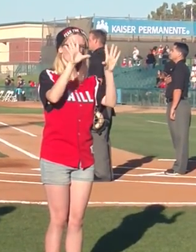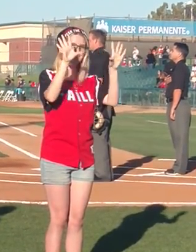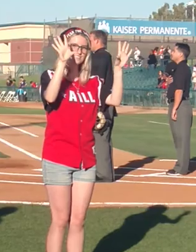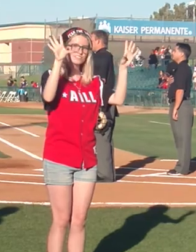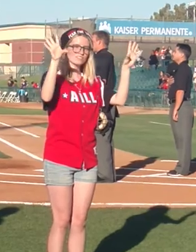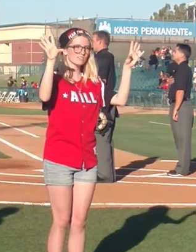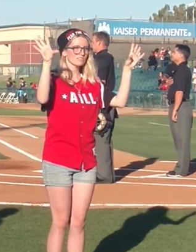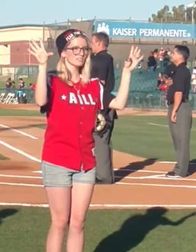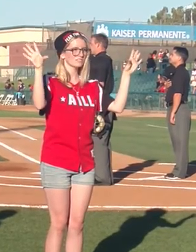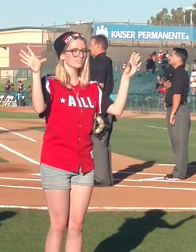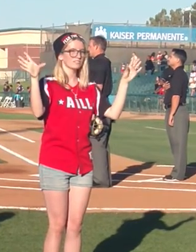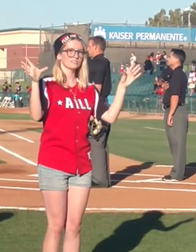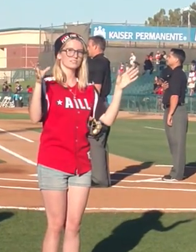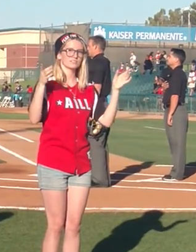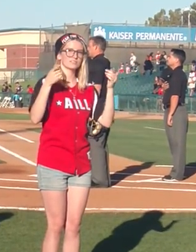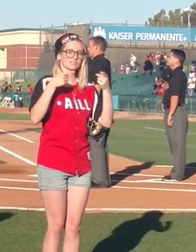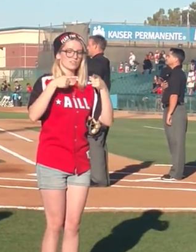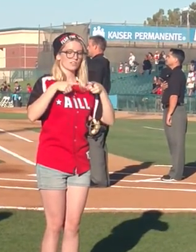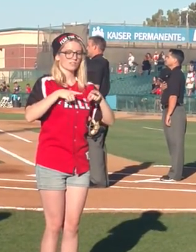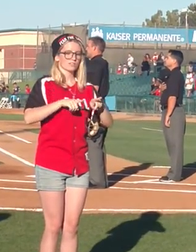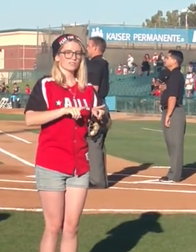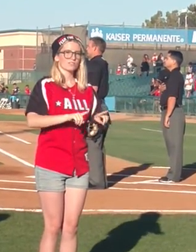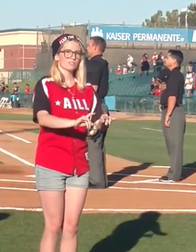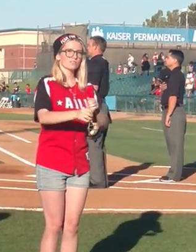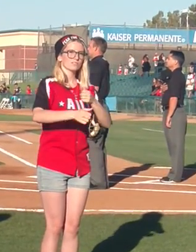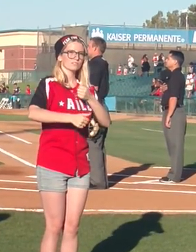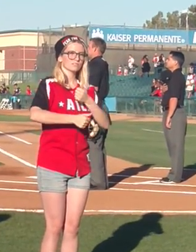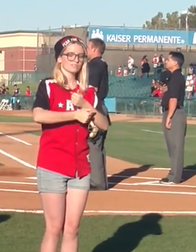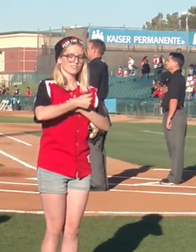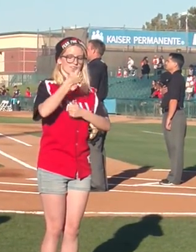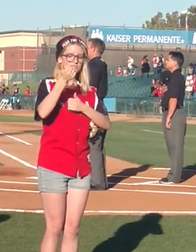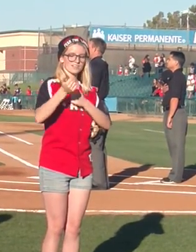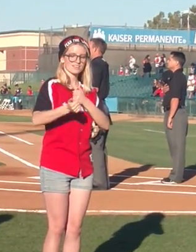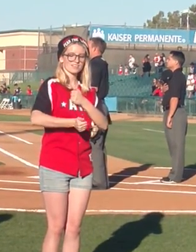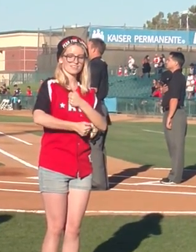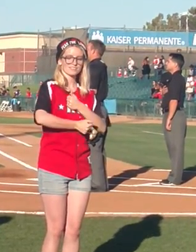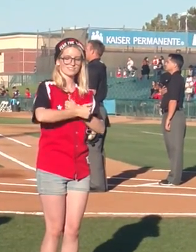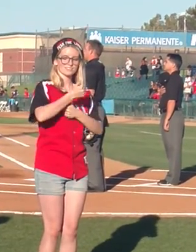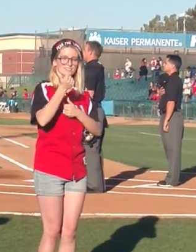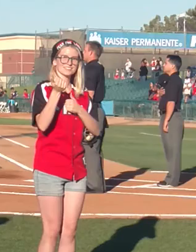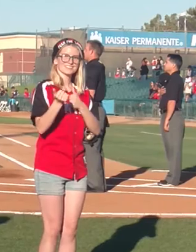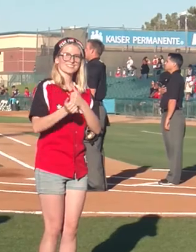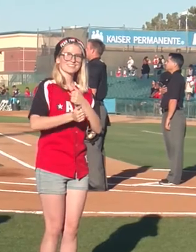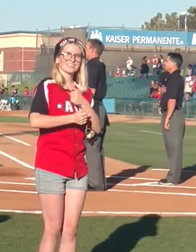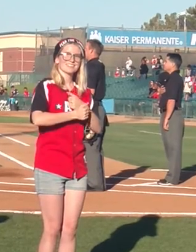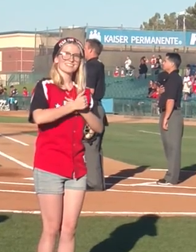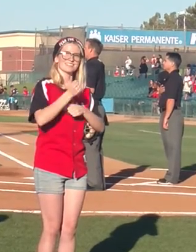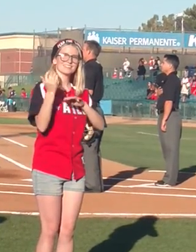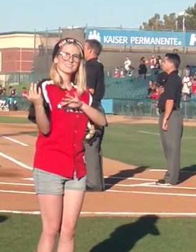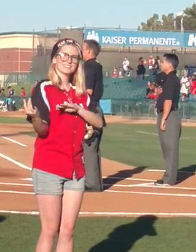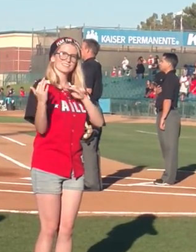stars, Through the perilous